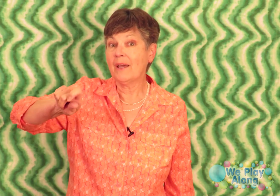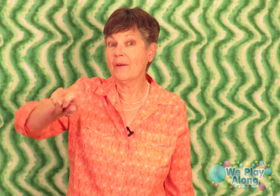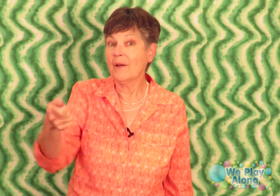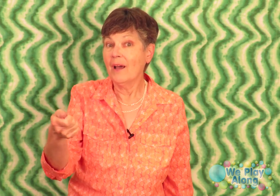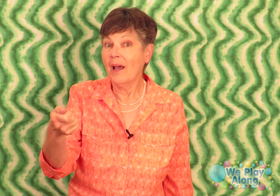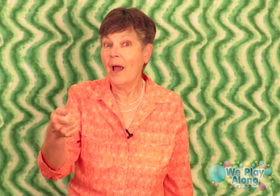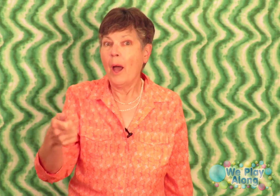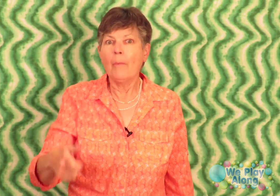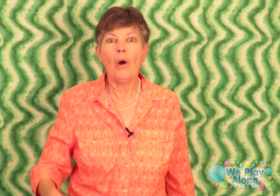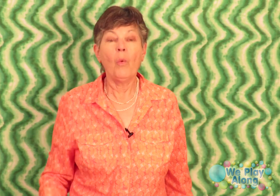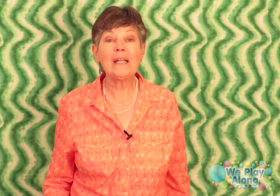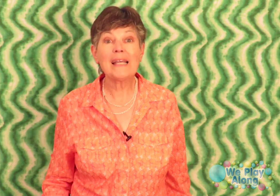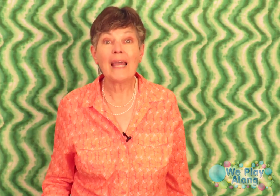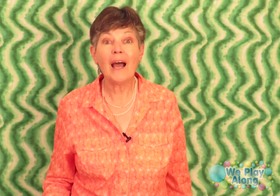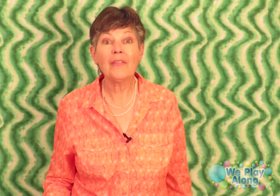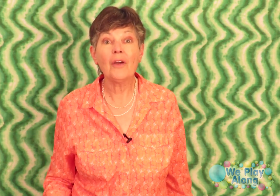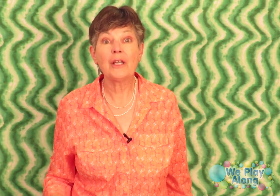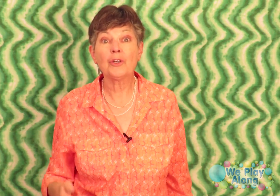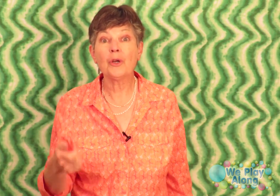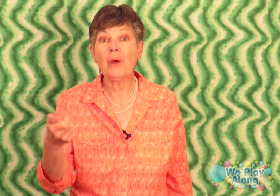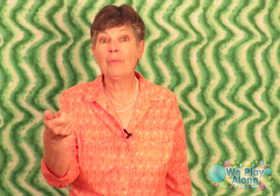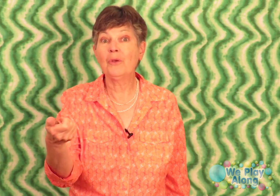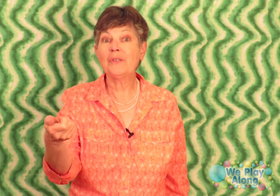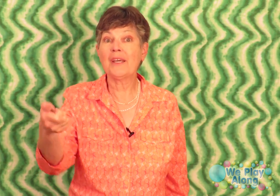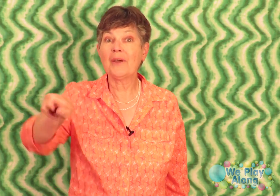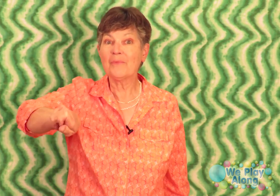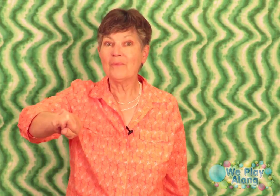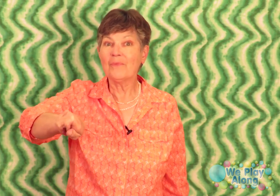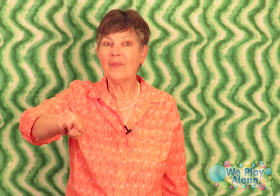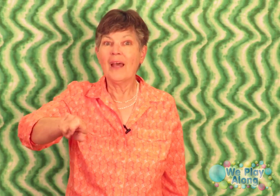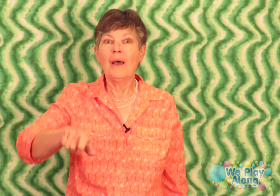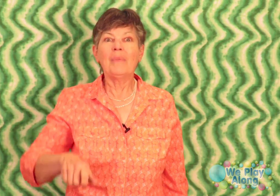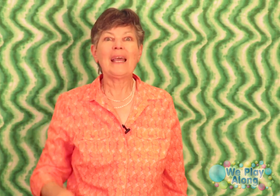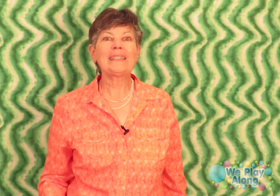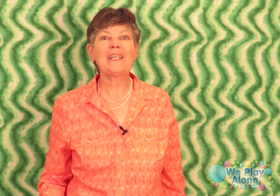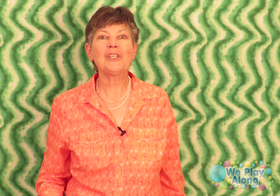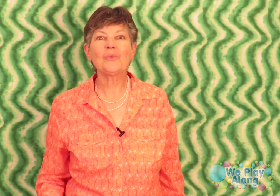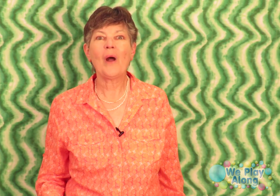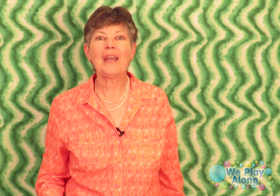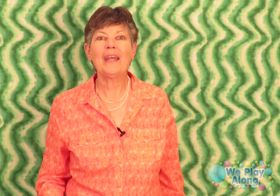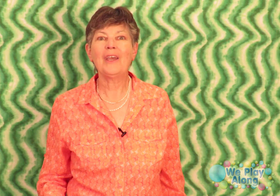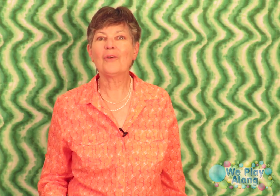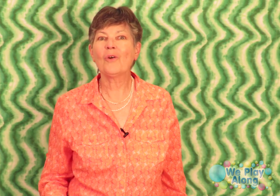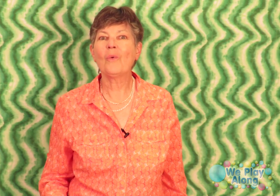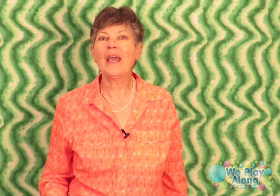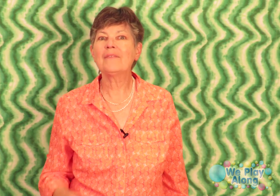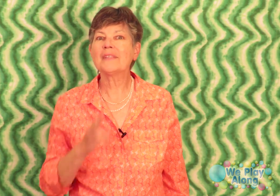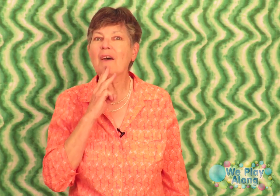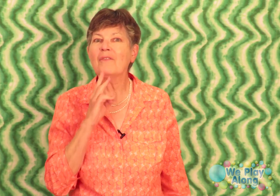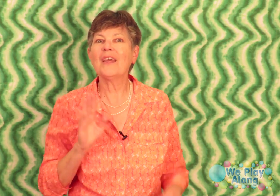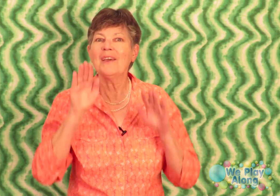but once I got there I turned my music because I just wanted to hear the waves of the